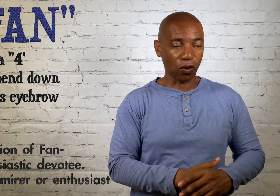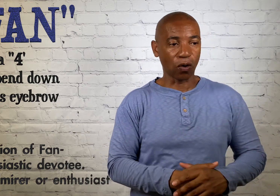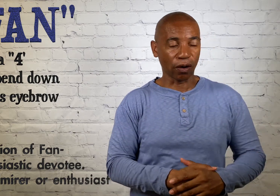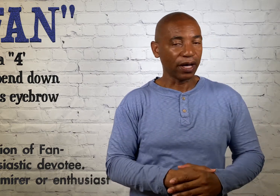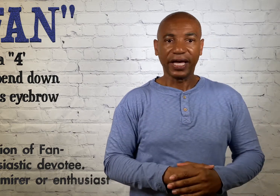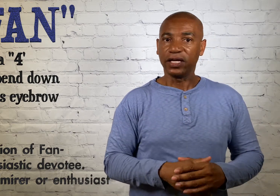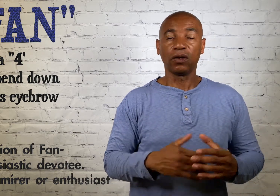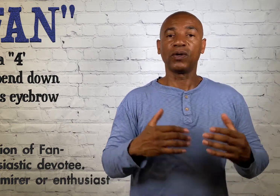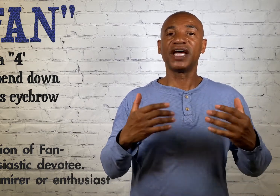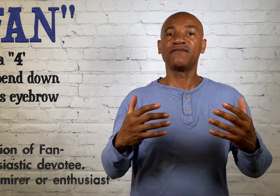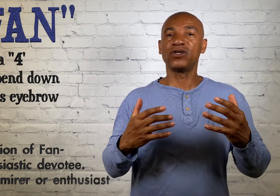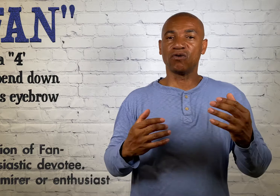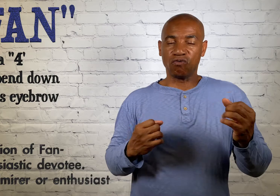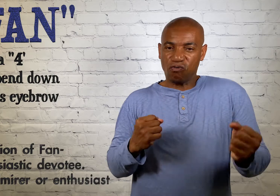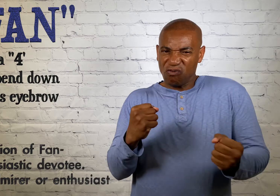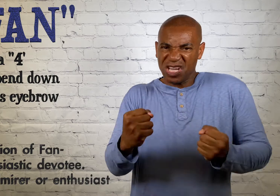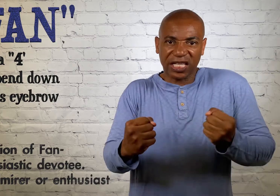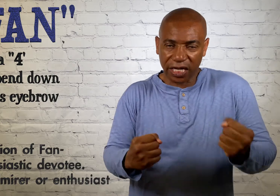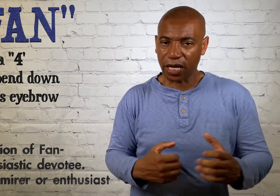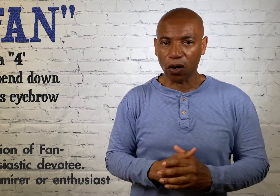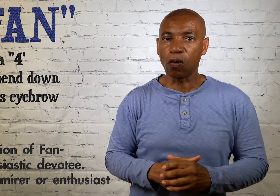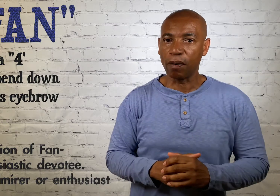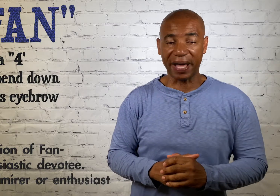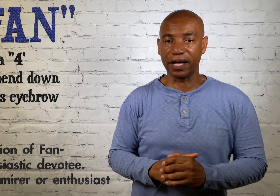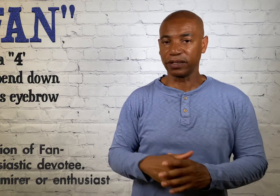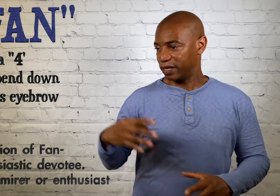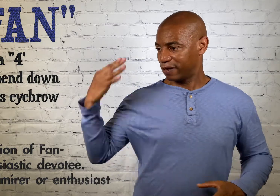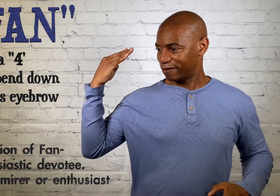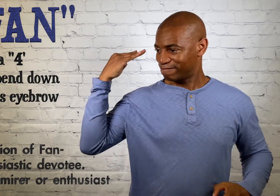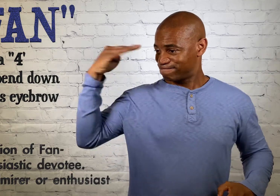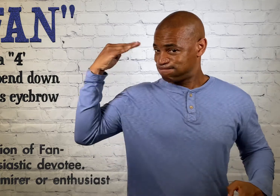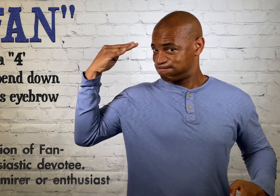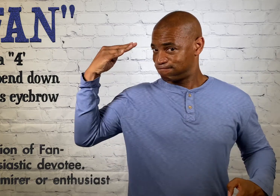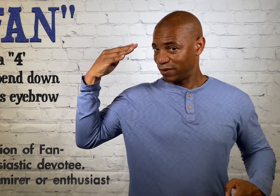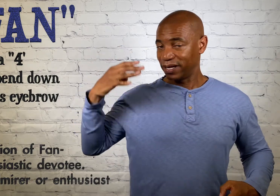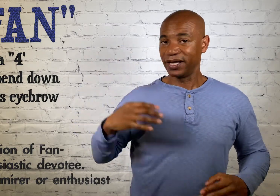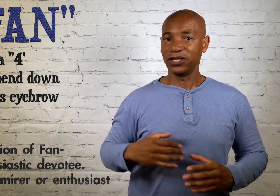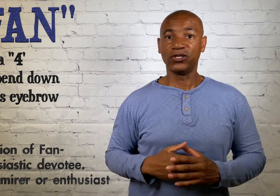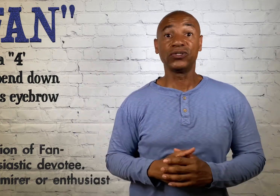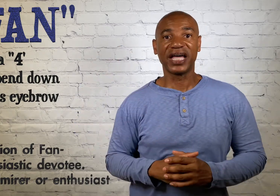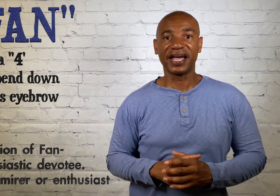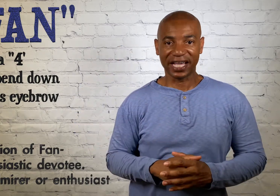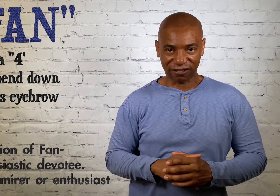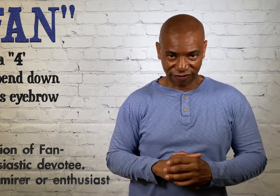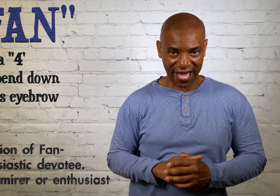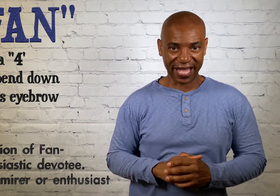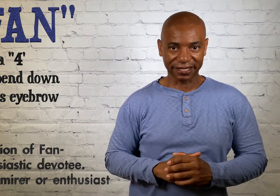or, whatever you're really gung-ho about. You use that as fan.